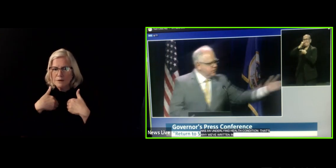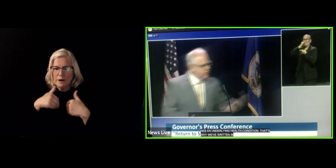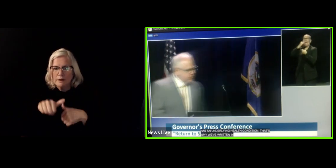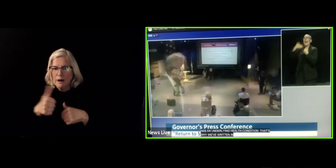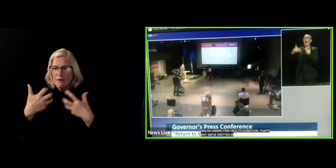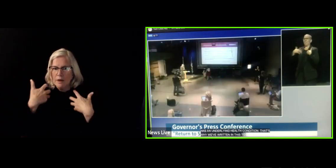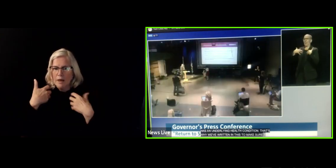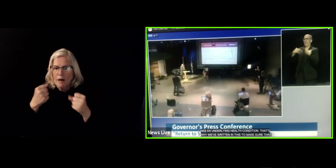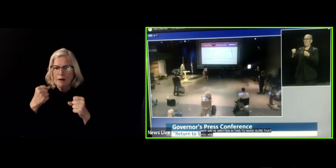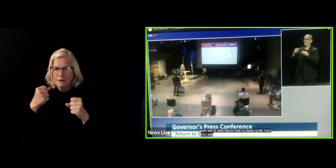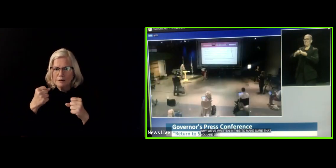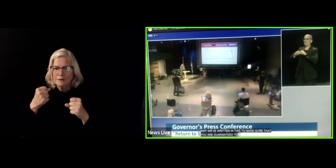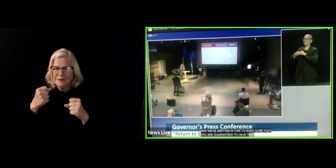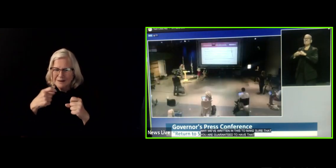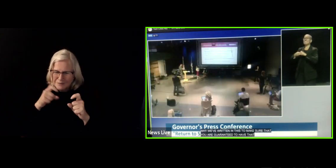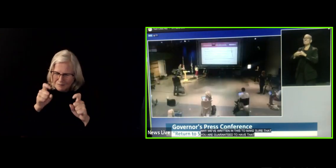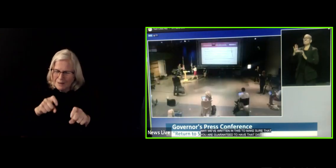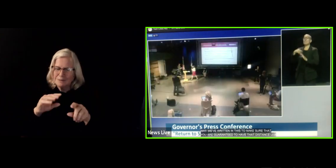So,